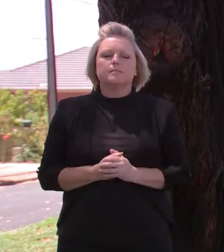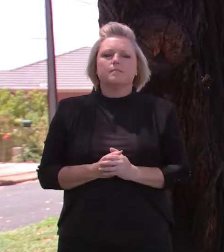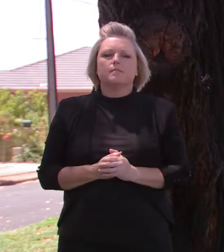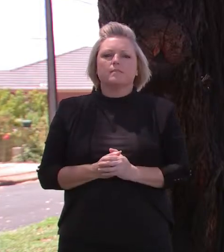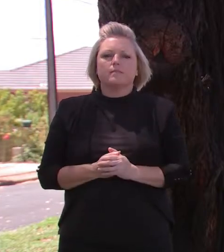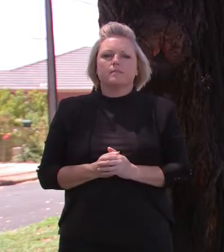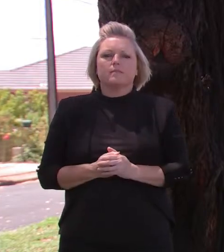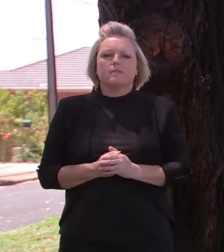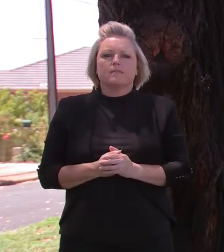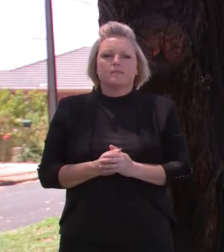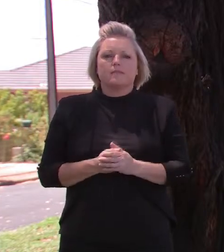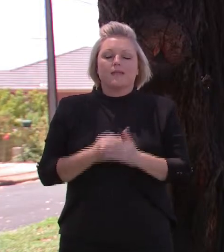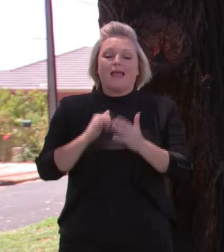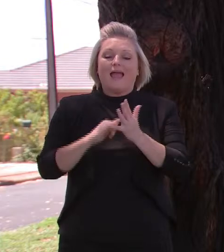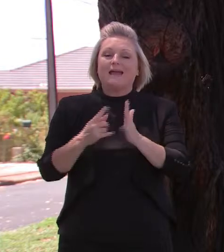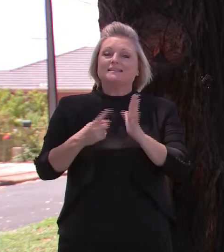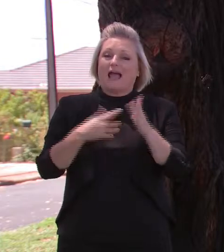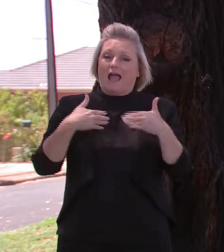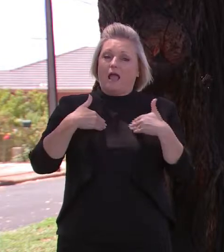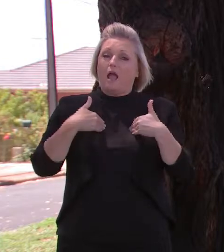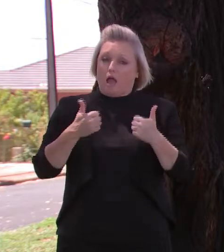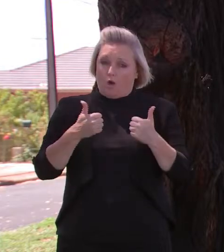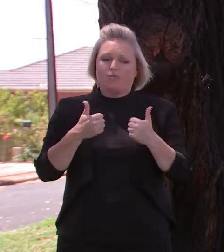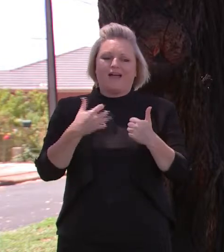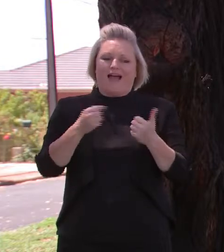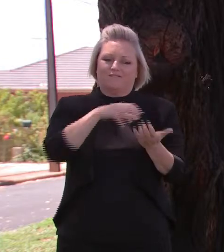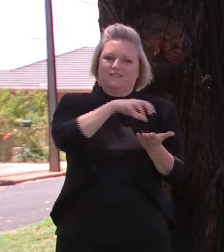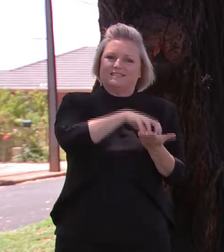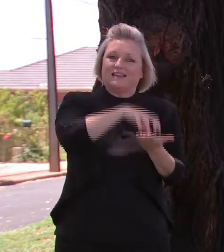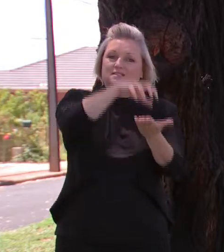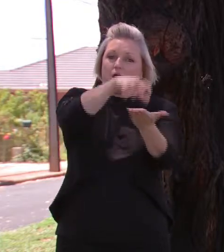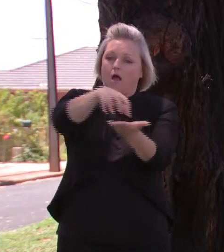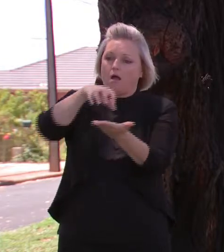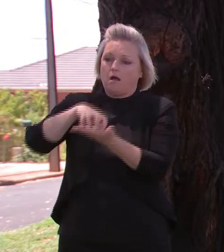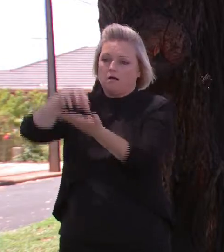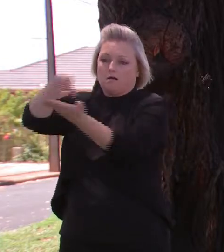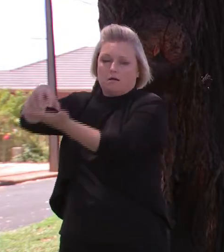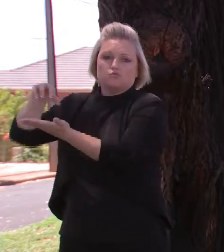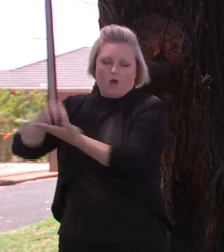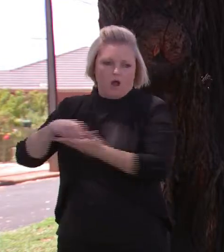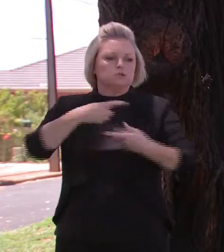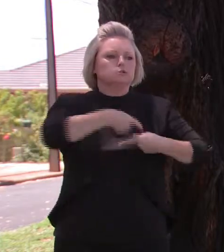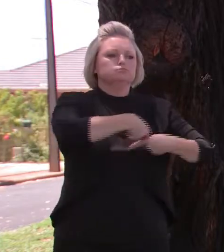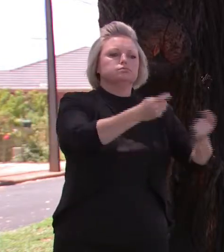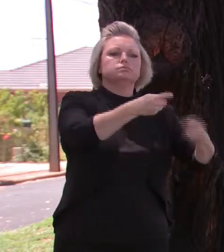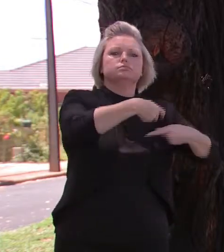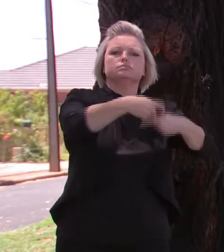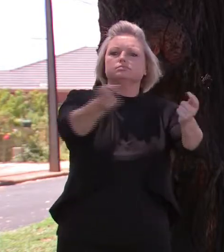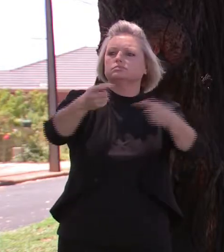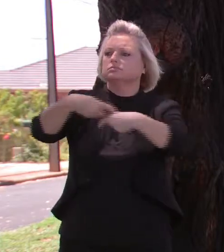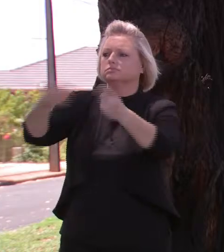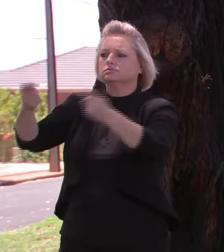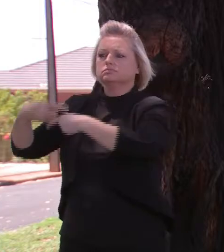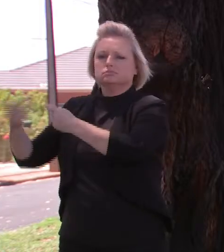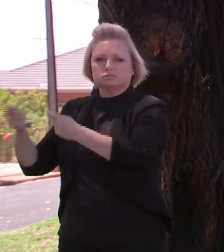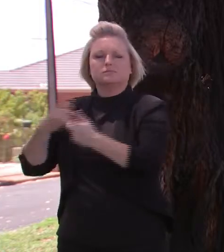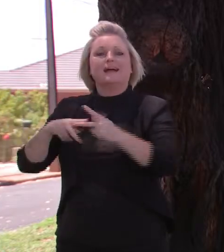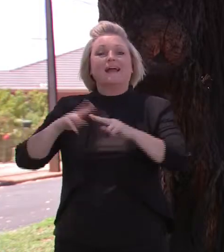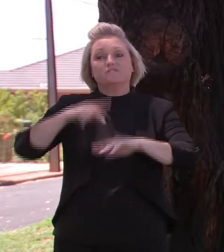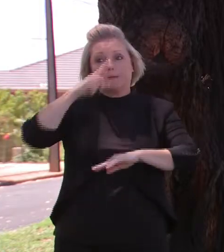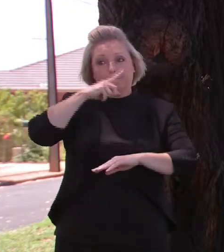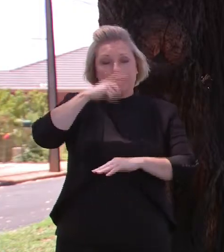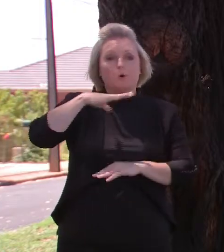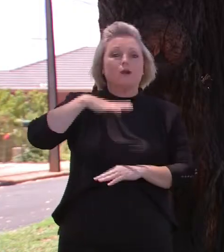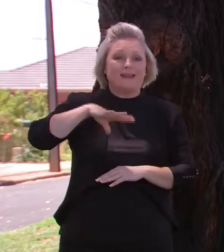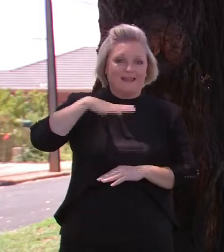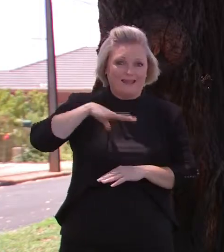Health provided rat test collection clinics has really dropped off in recent days. That's because we're strongly messaging now that it's much